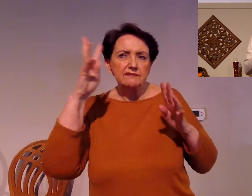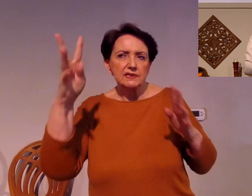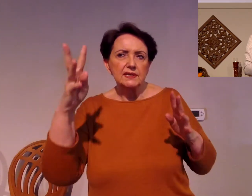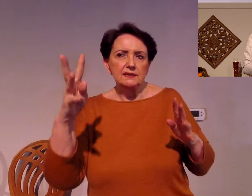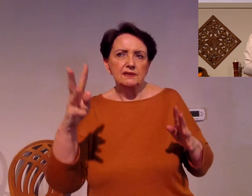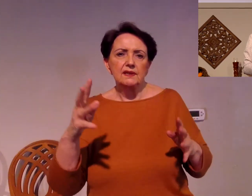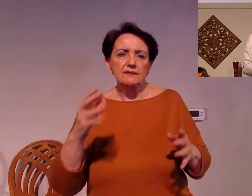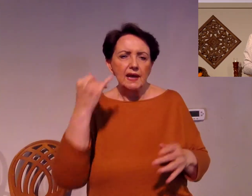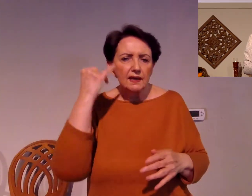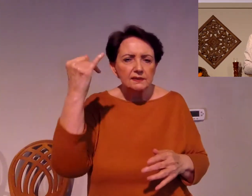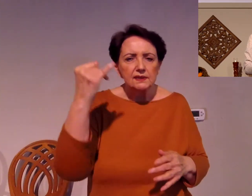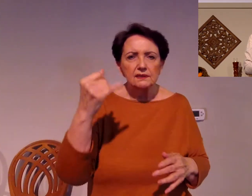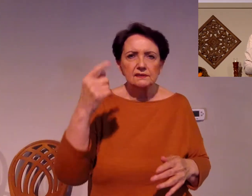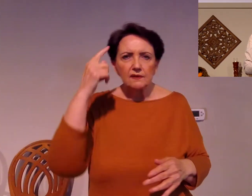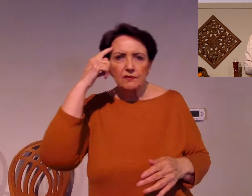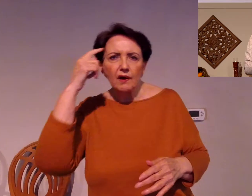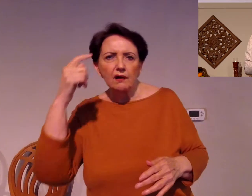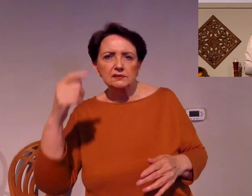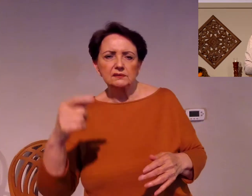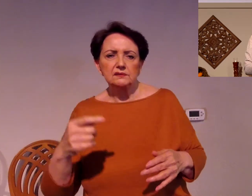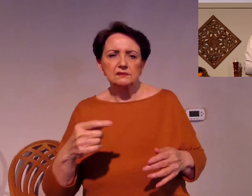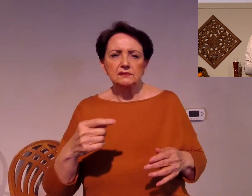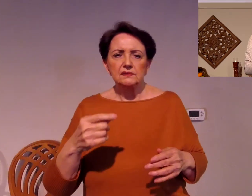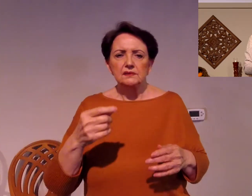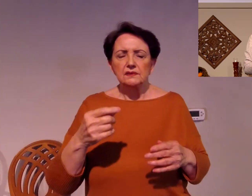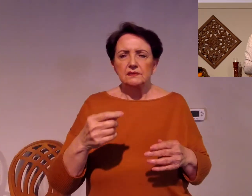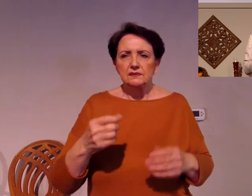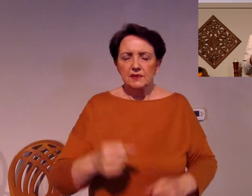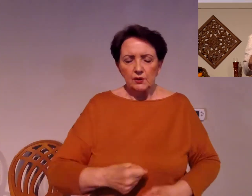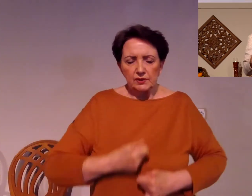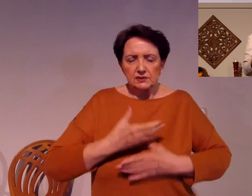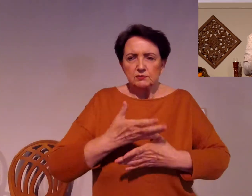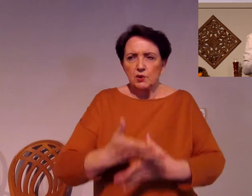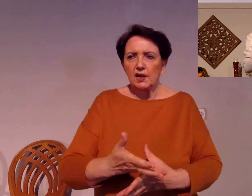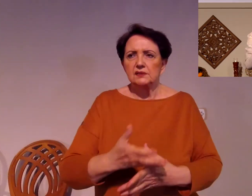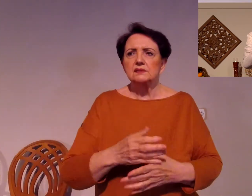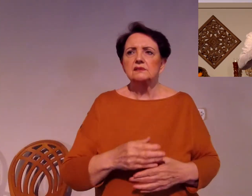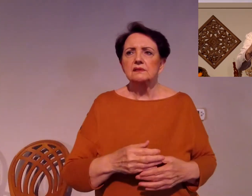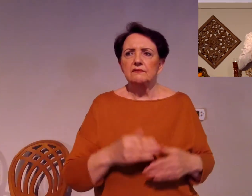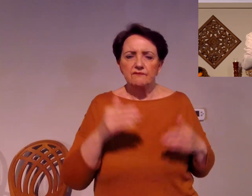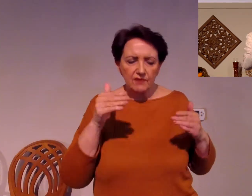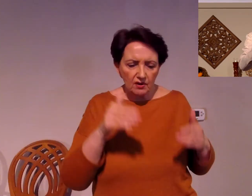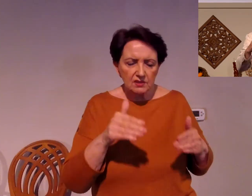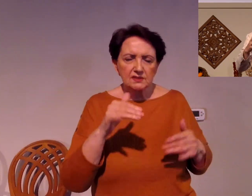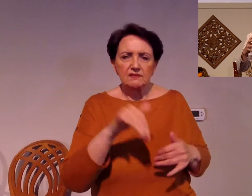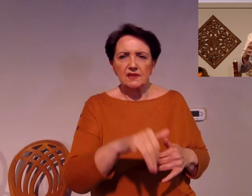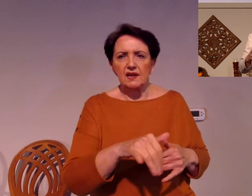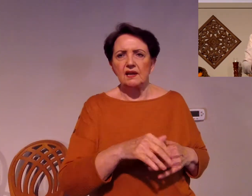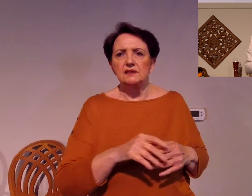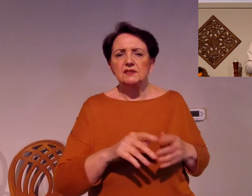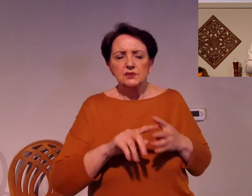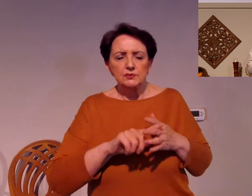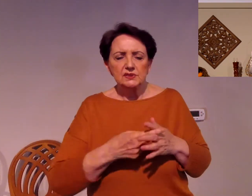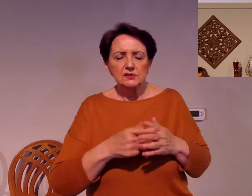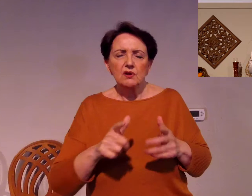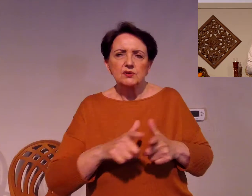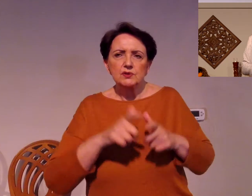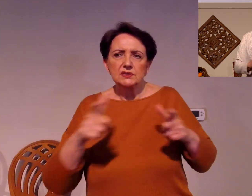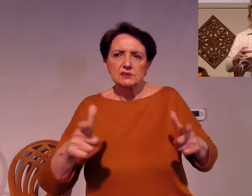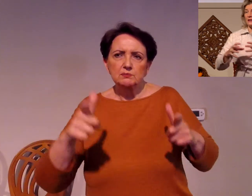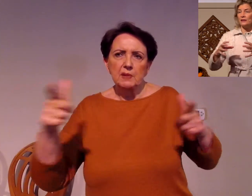the ideas and the thoughts that are coming through us. We're focusing on that so that we can start to